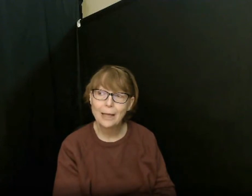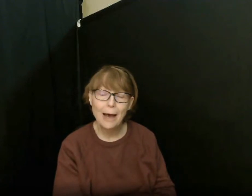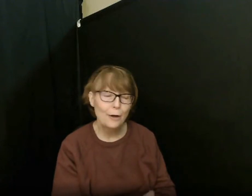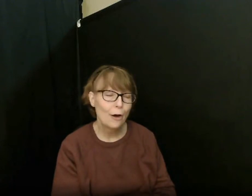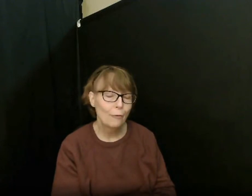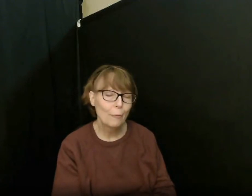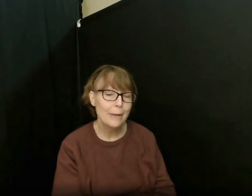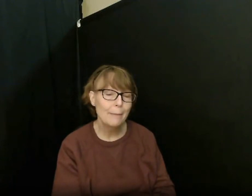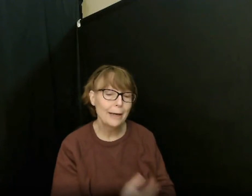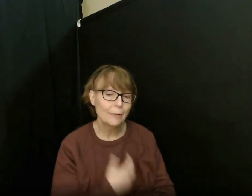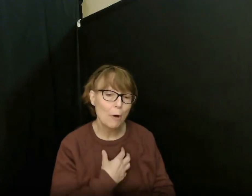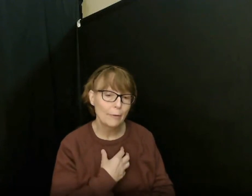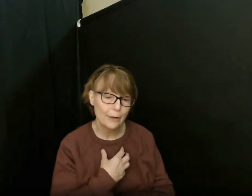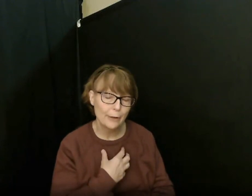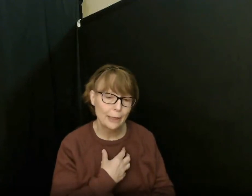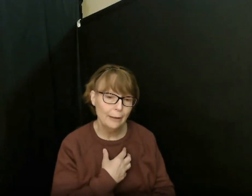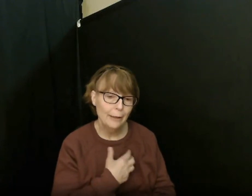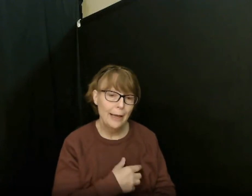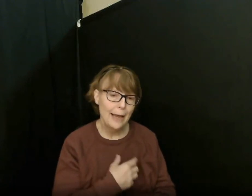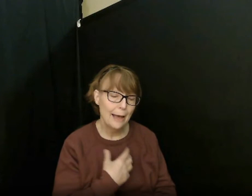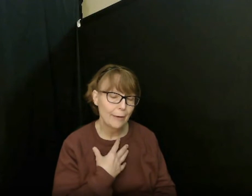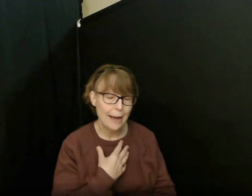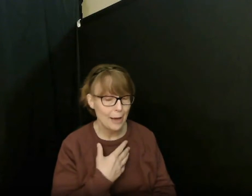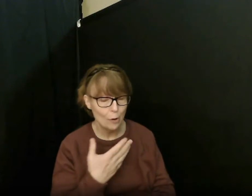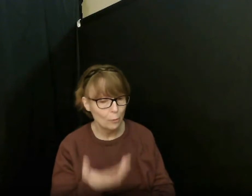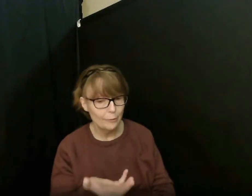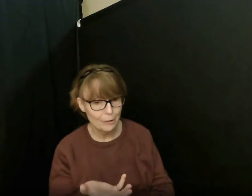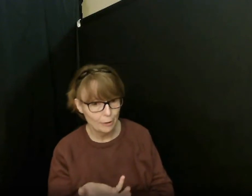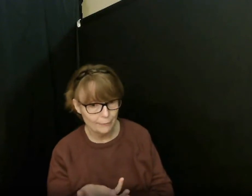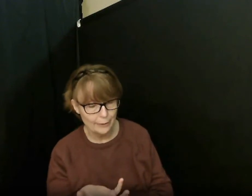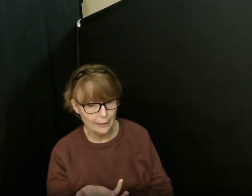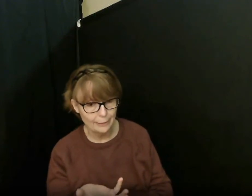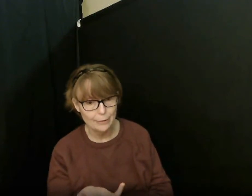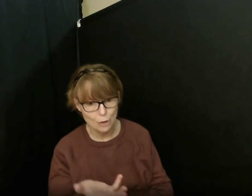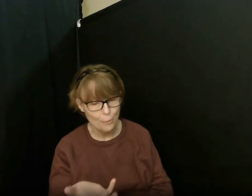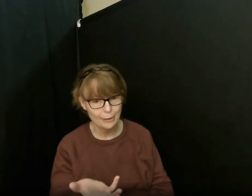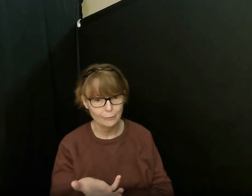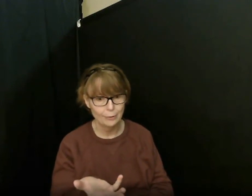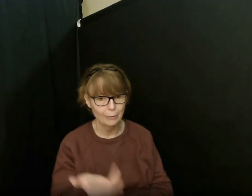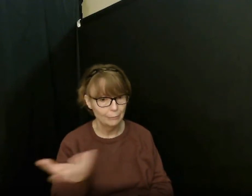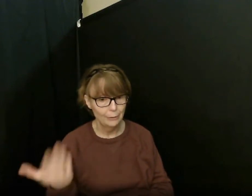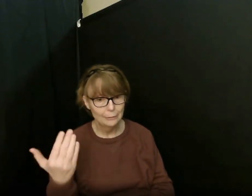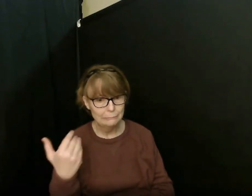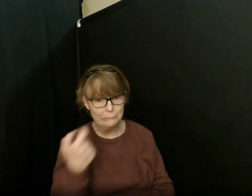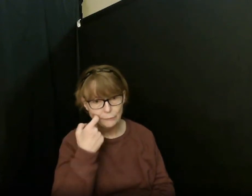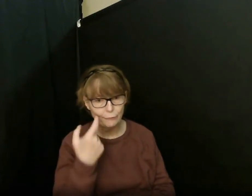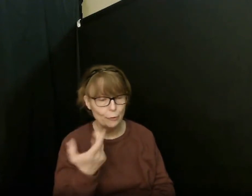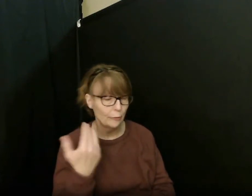I don't know. For me, because I'm hard of hearing, and I have always been hard of hearing and didn't know it until just a few years